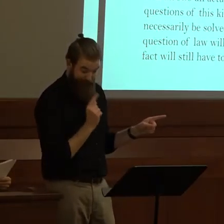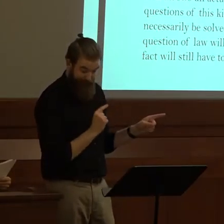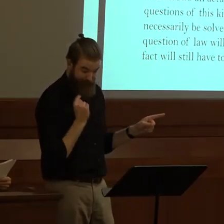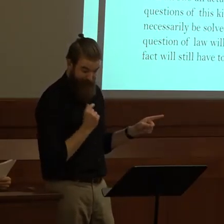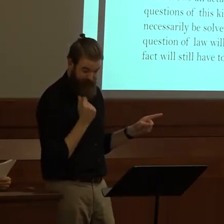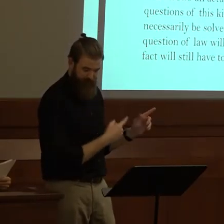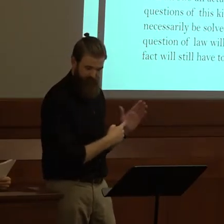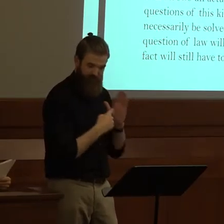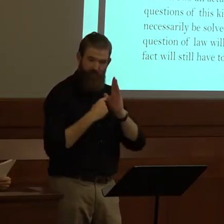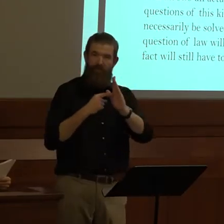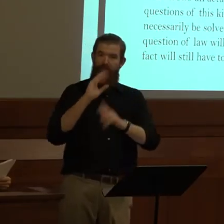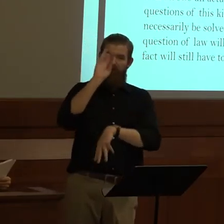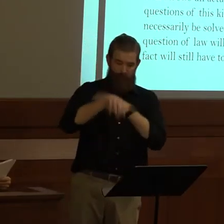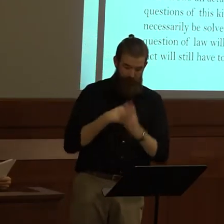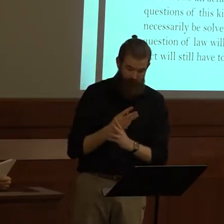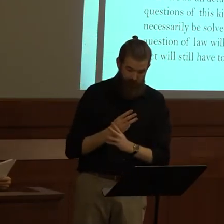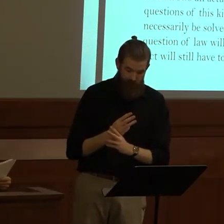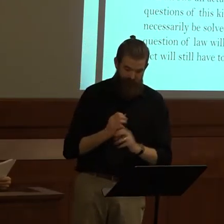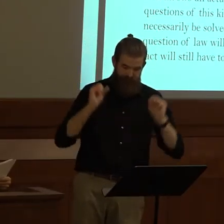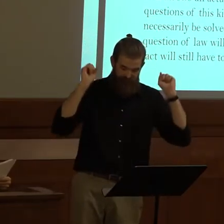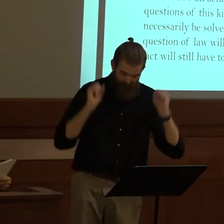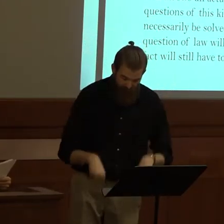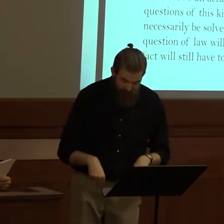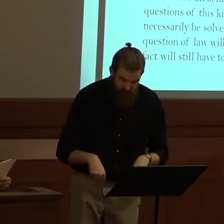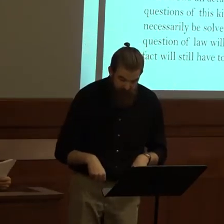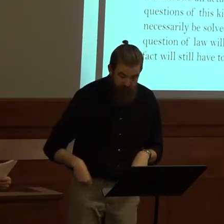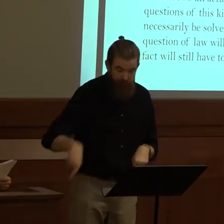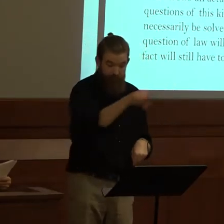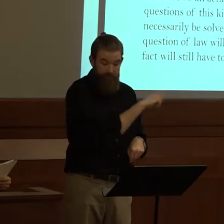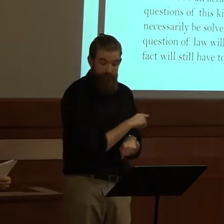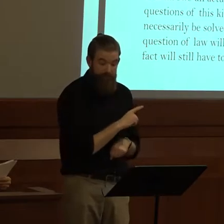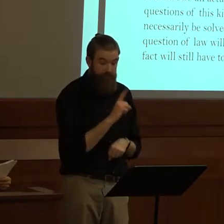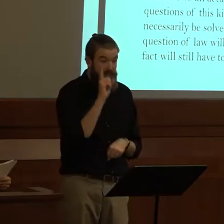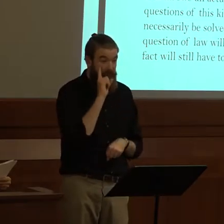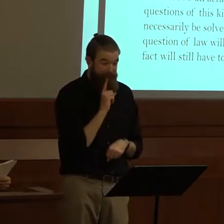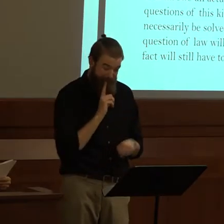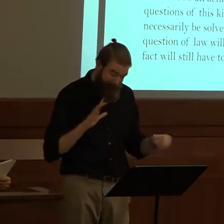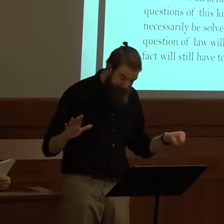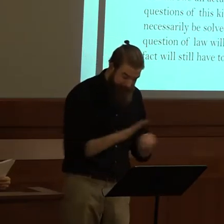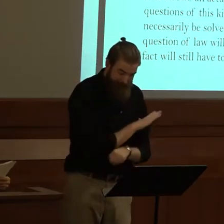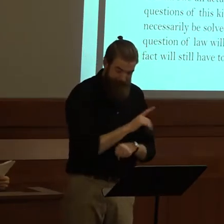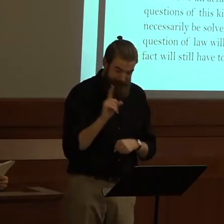by giving back as full members of society and of the church.